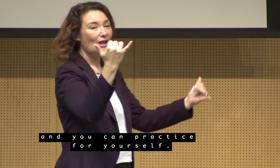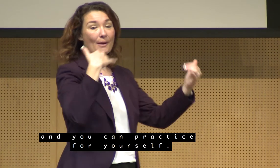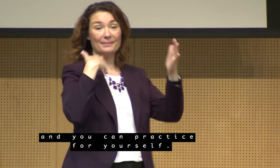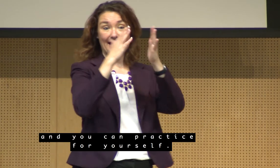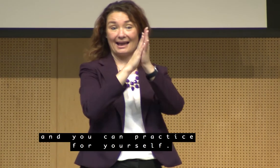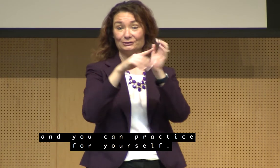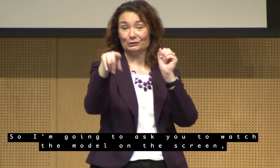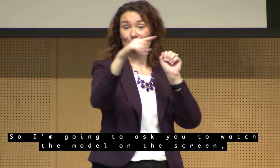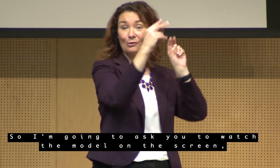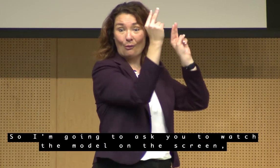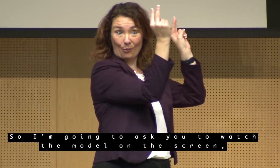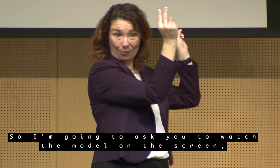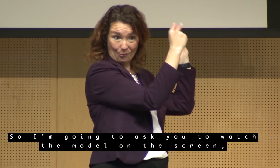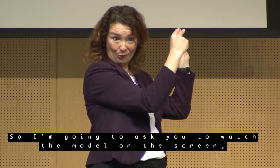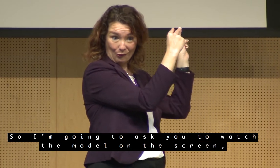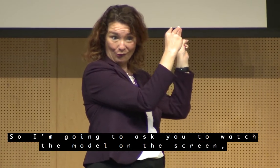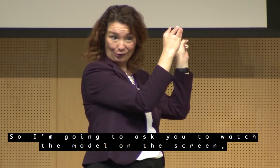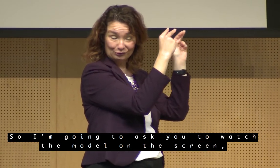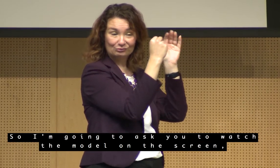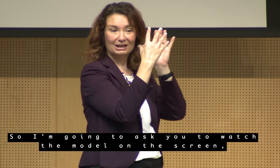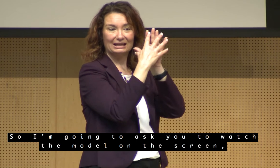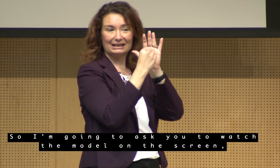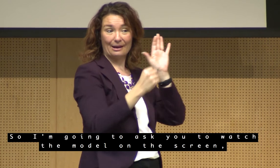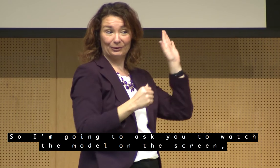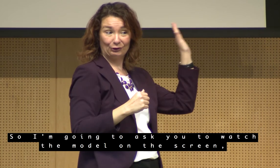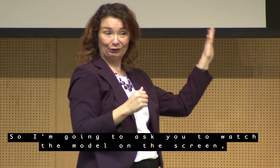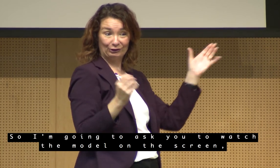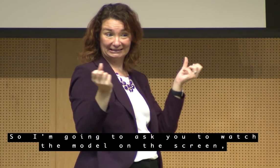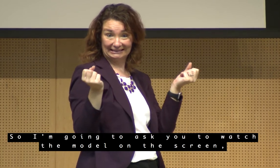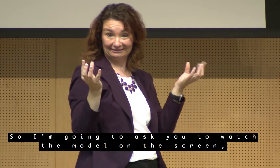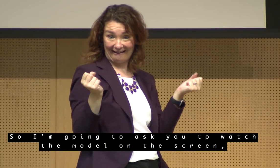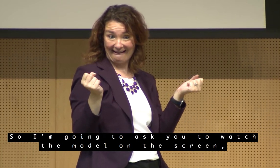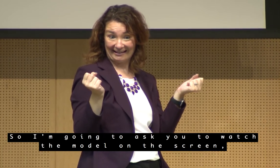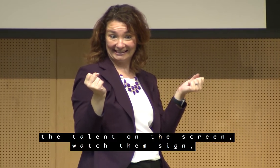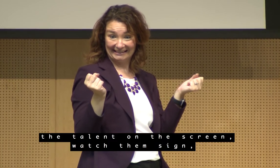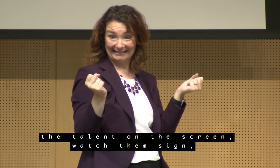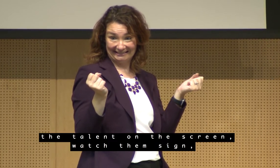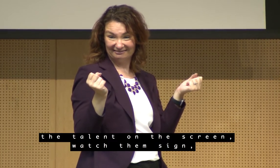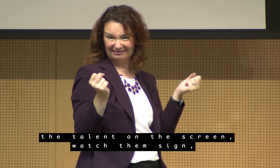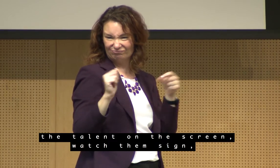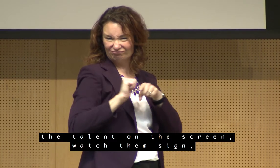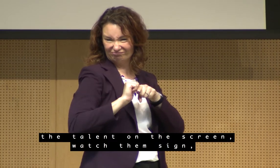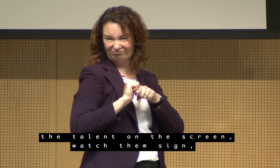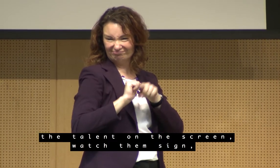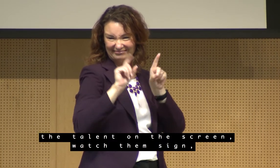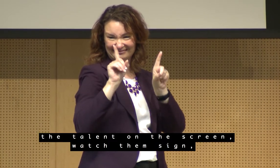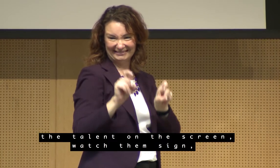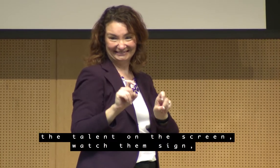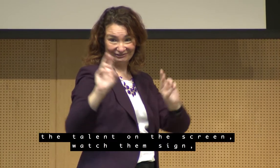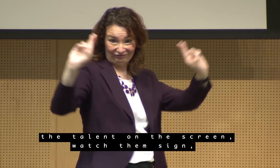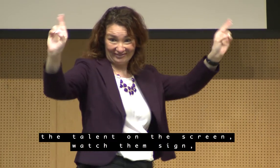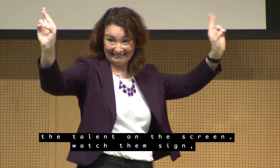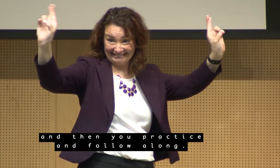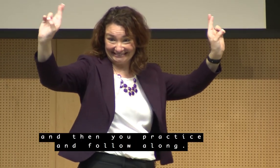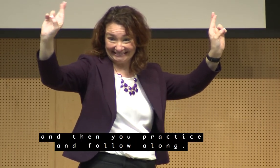So I'm going to ask you to watch the model on the screen, the talent on the screen, watch them sign, and then you practice and follow